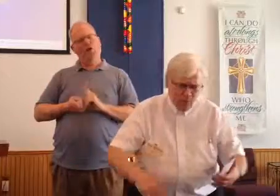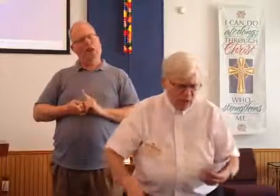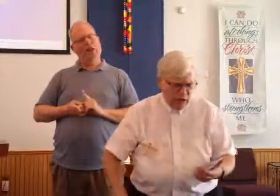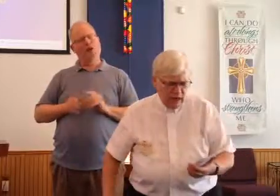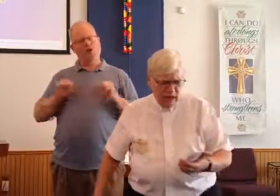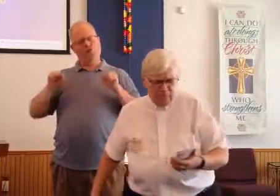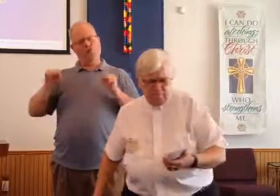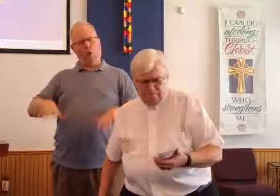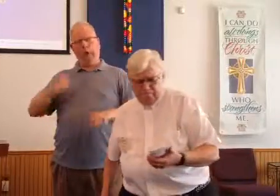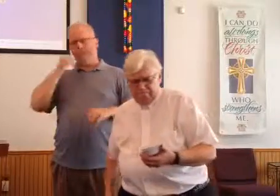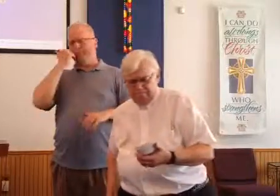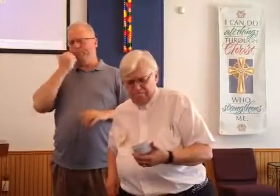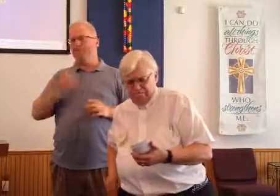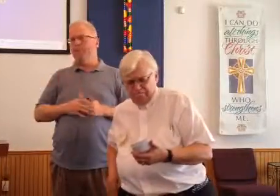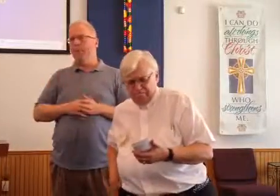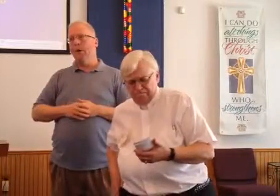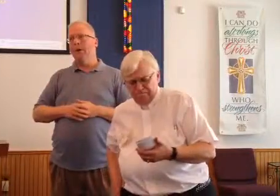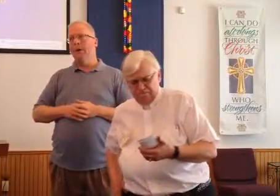the Hebrews came.